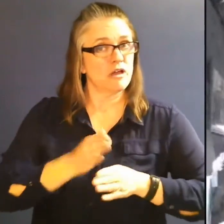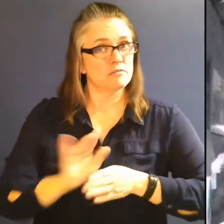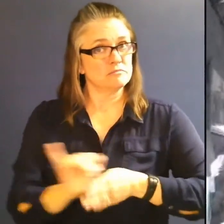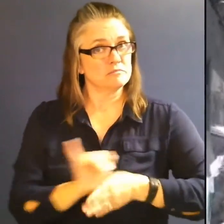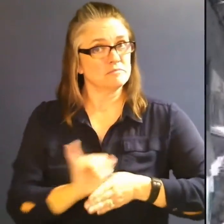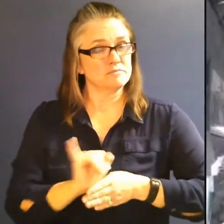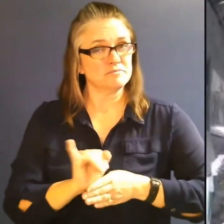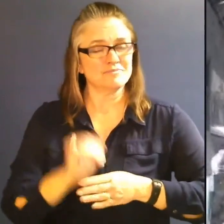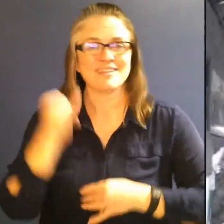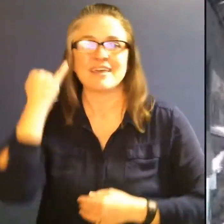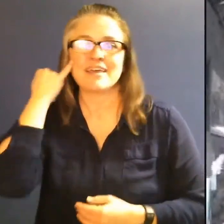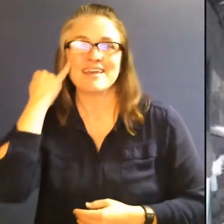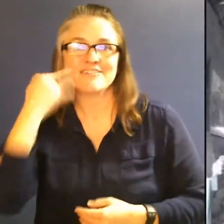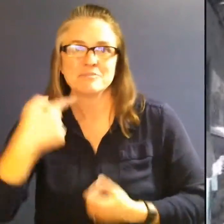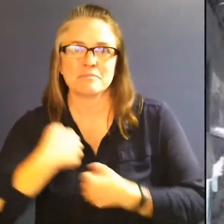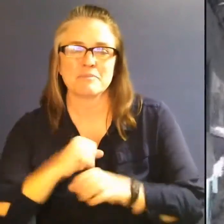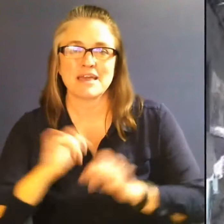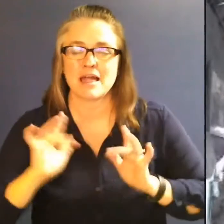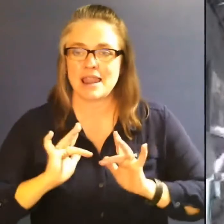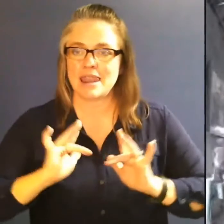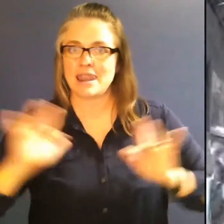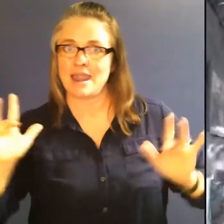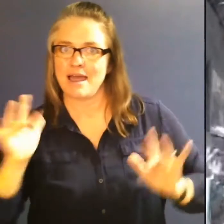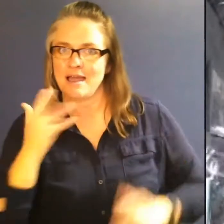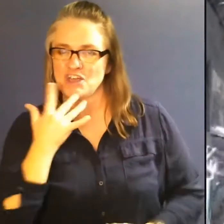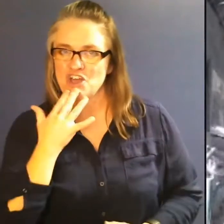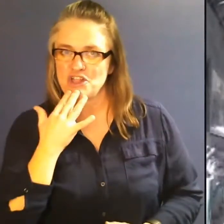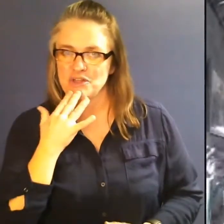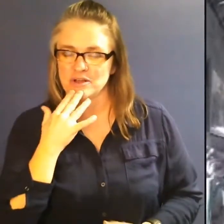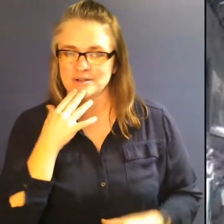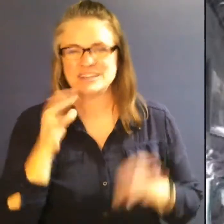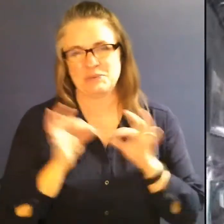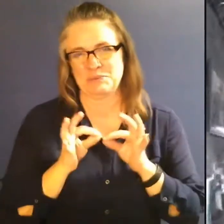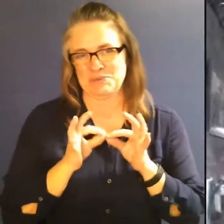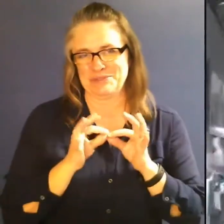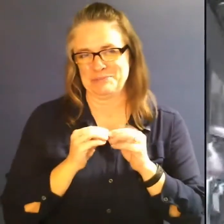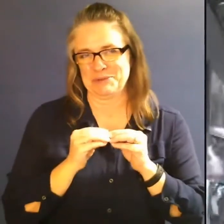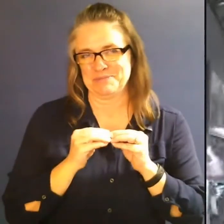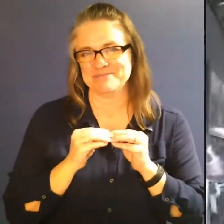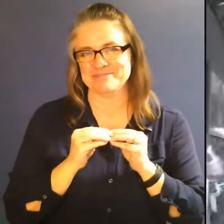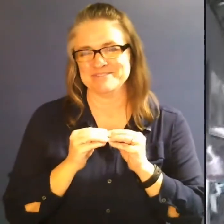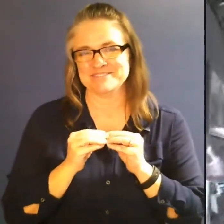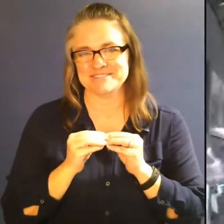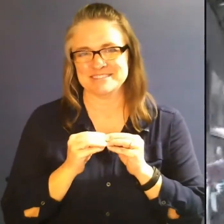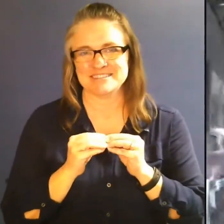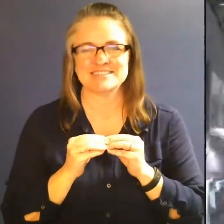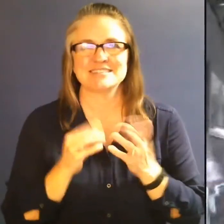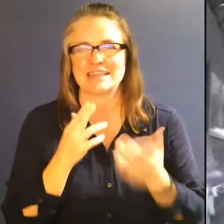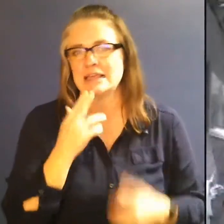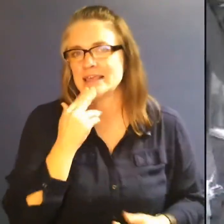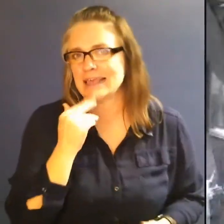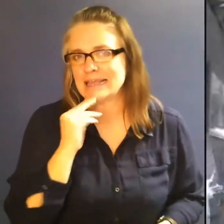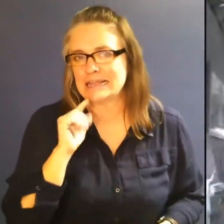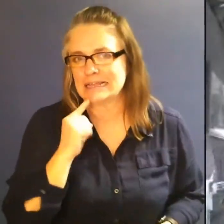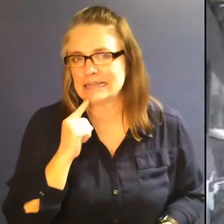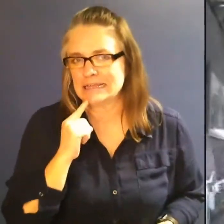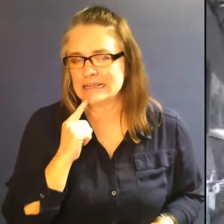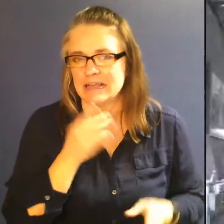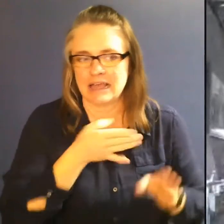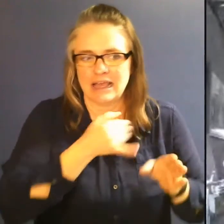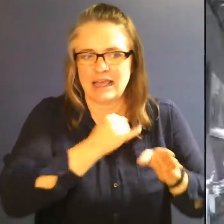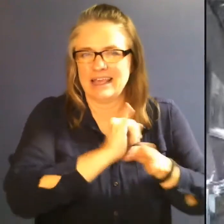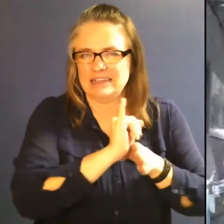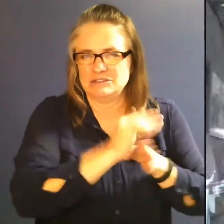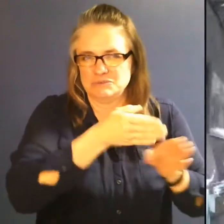lighter color syrup, then it's worth a little bit more money. The candy industry, I believe, will pay a